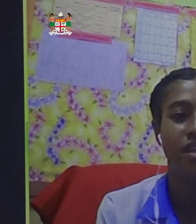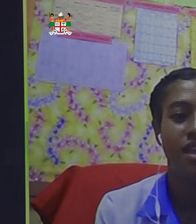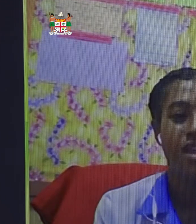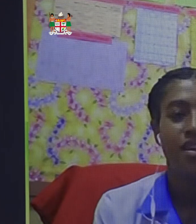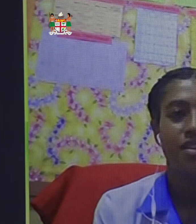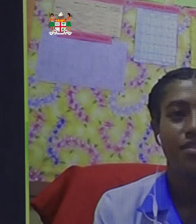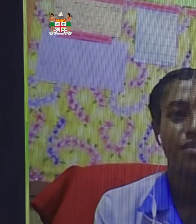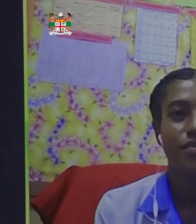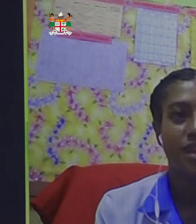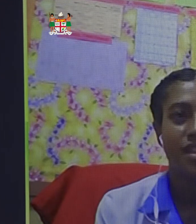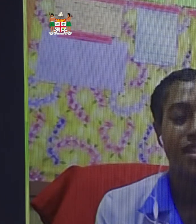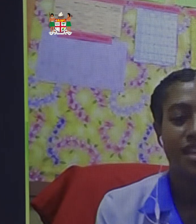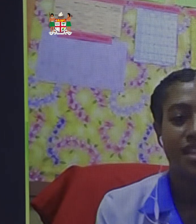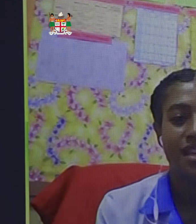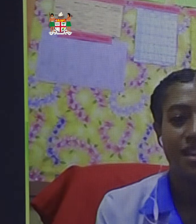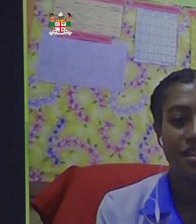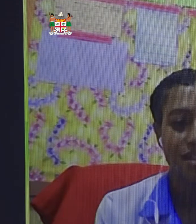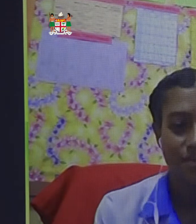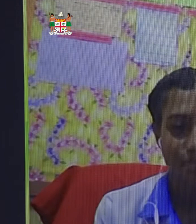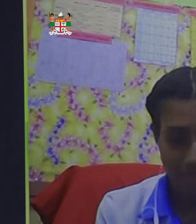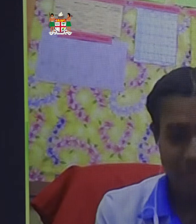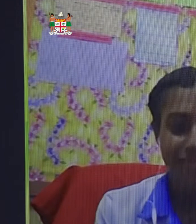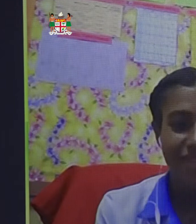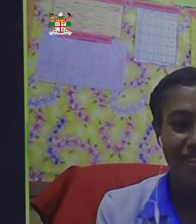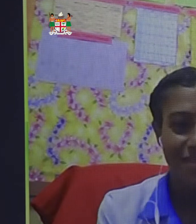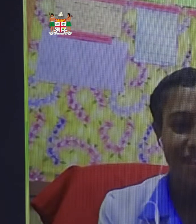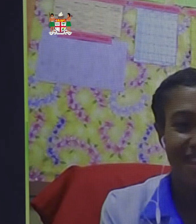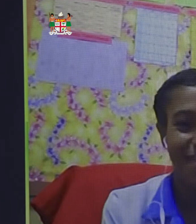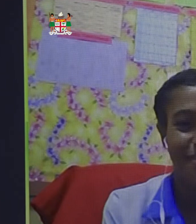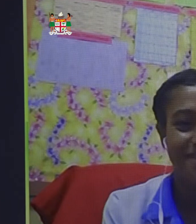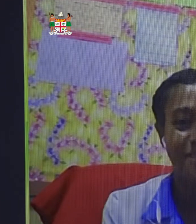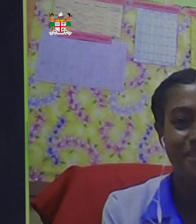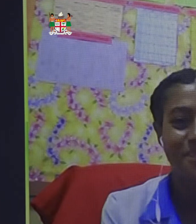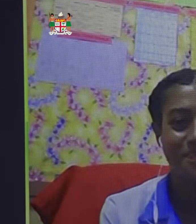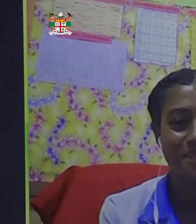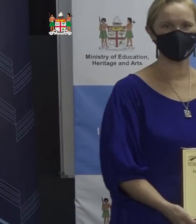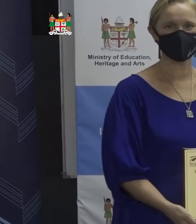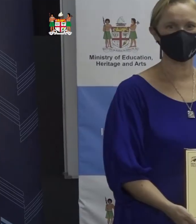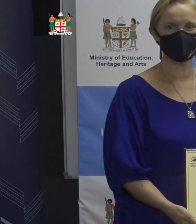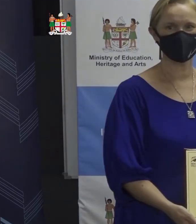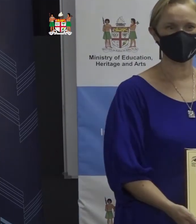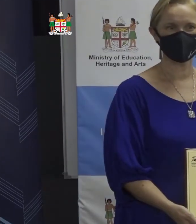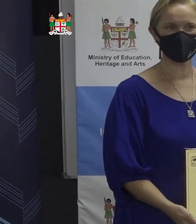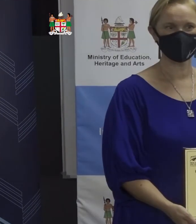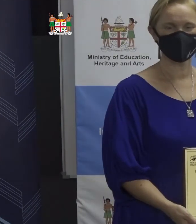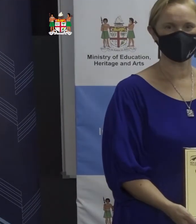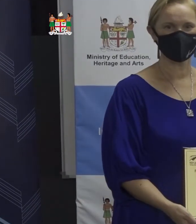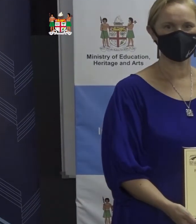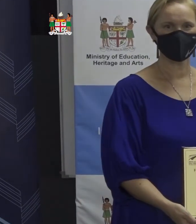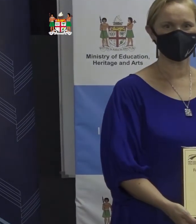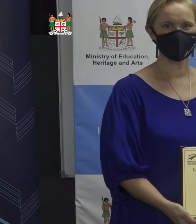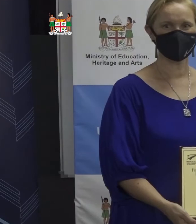or to write this essay in essay. Thank you. Your